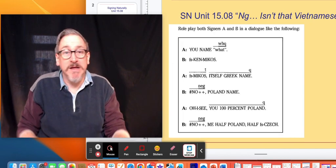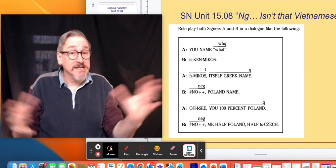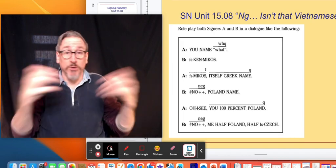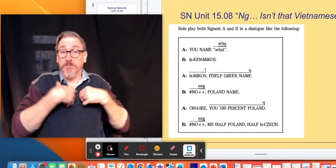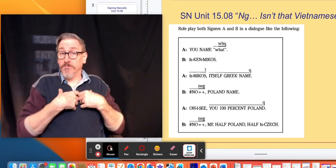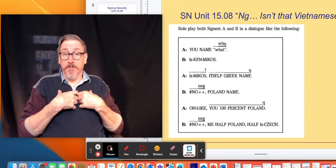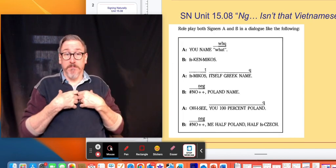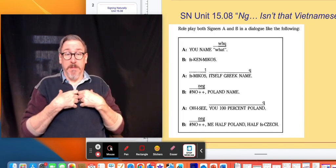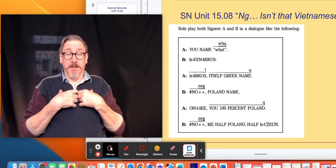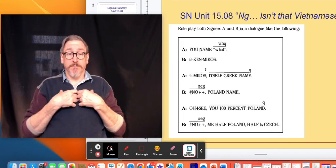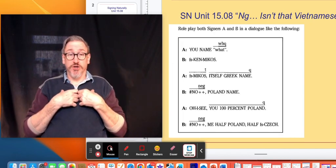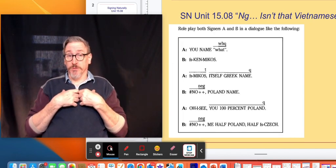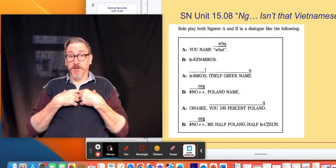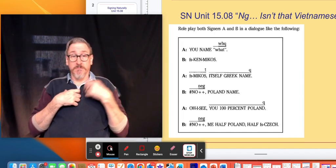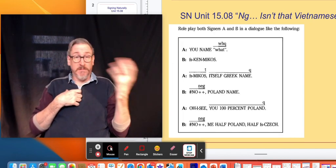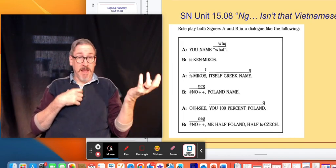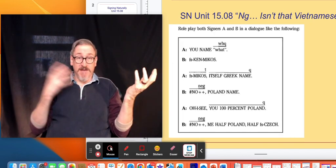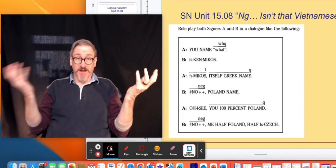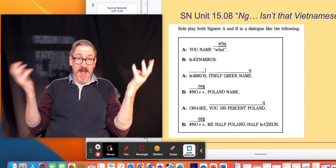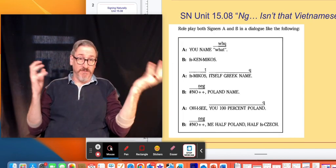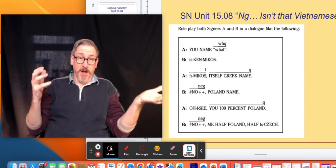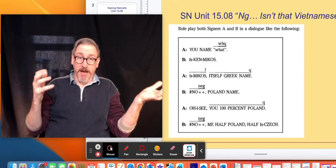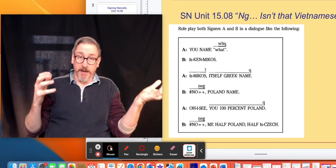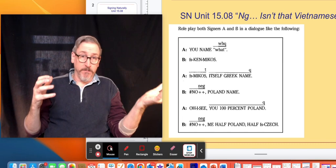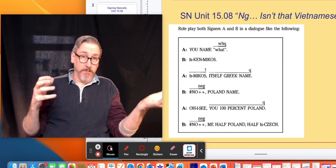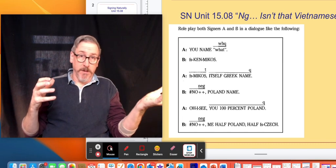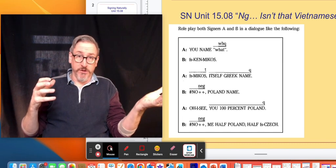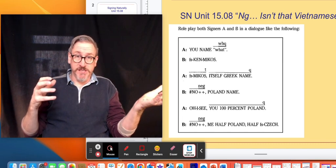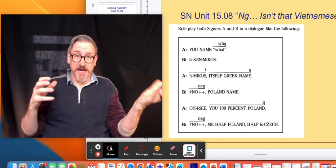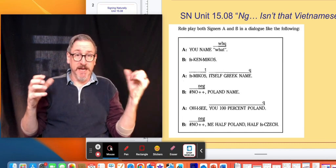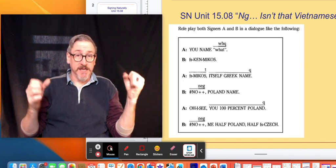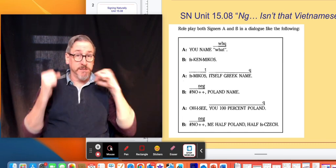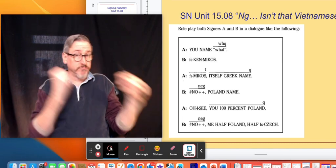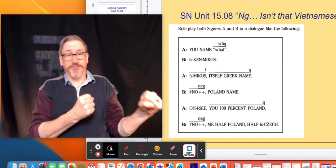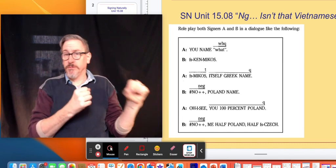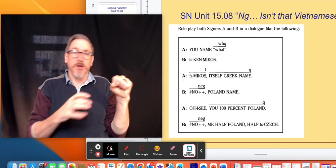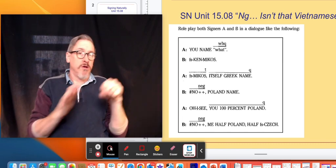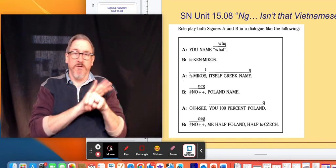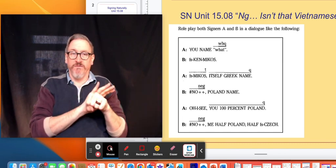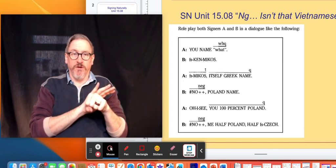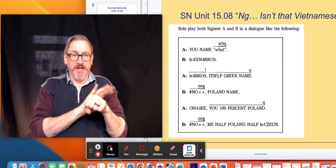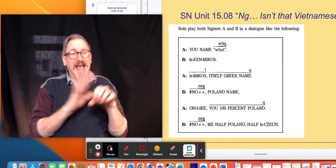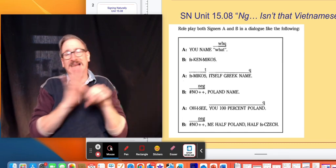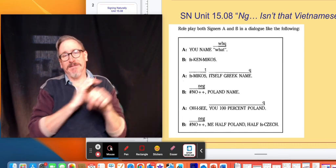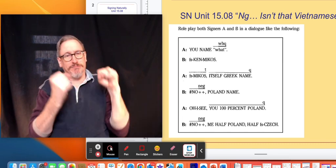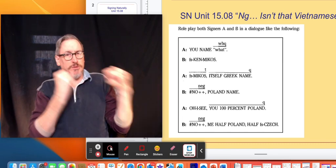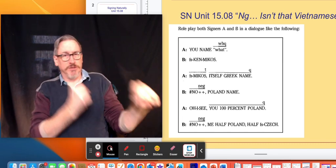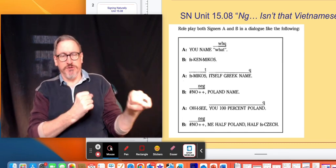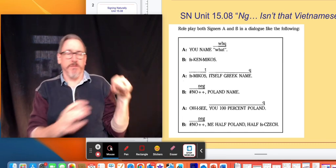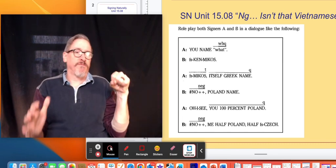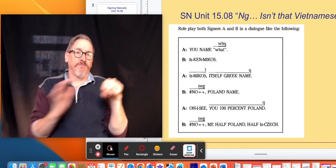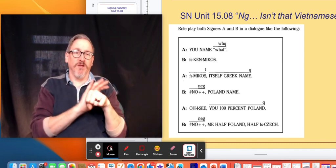okay. So I'm German, half and half. My mother's side is fully